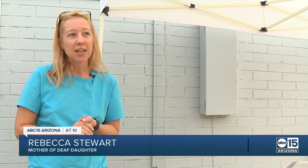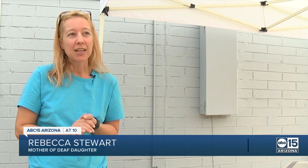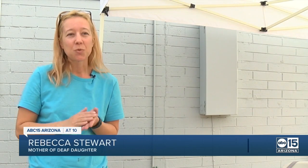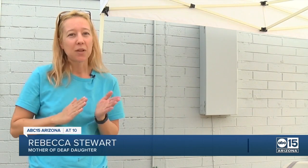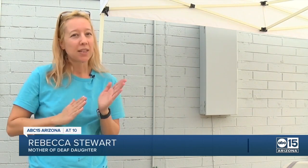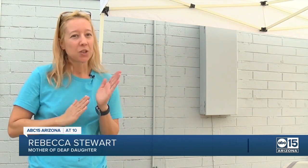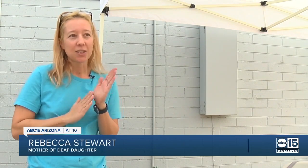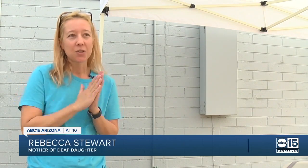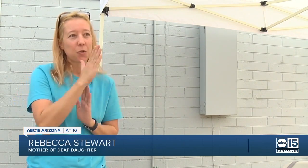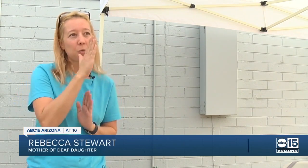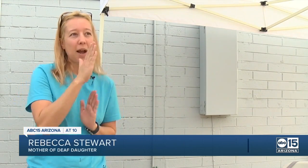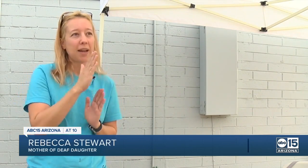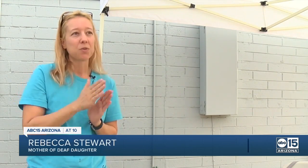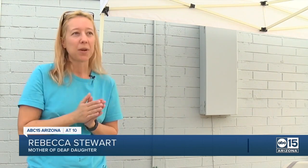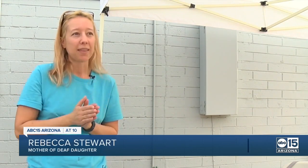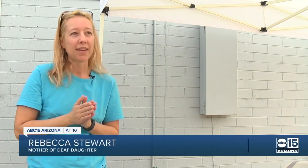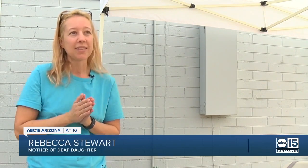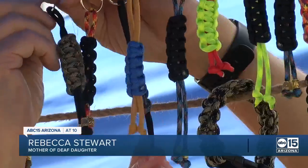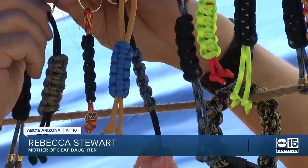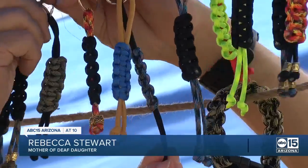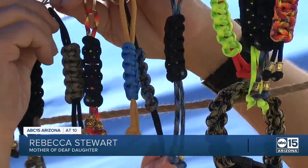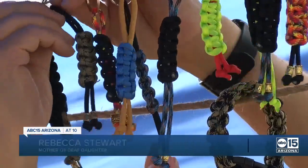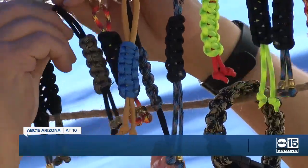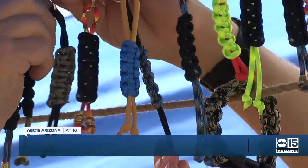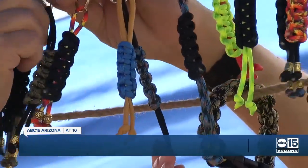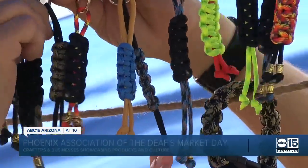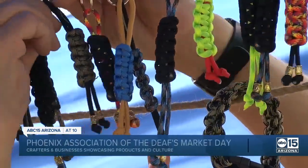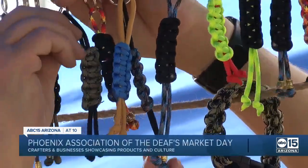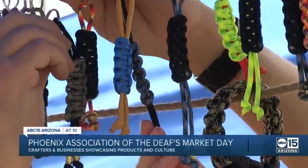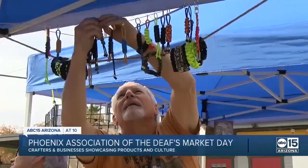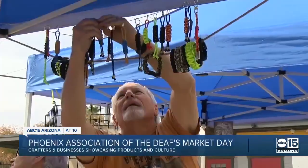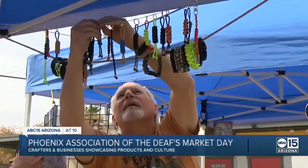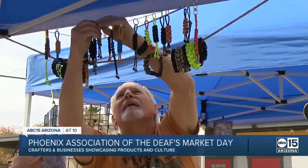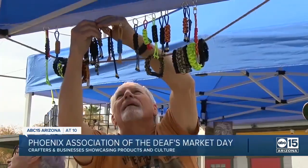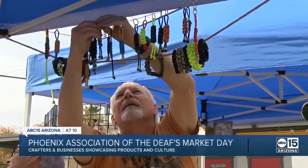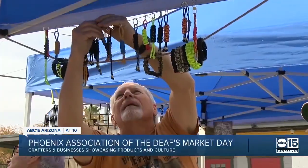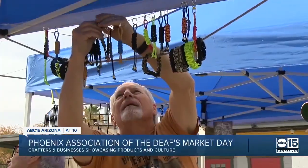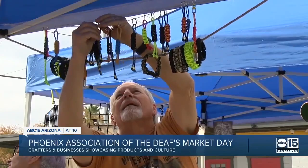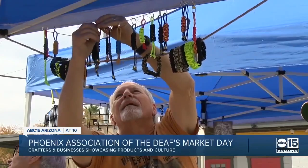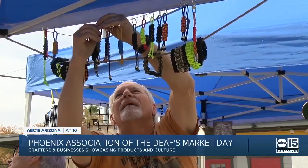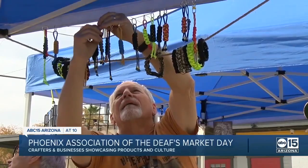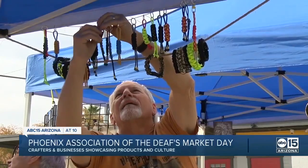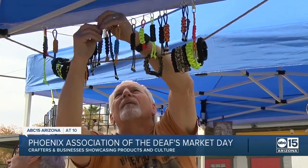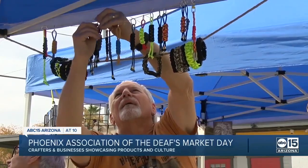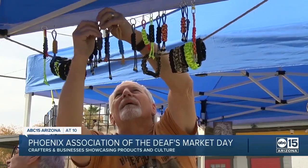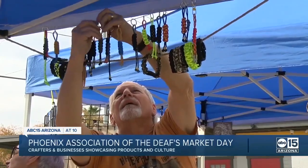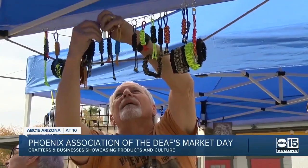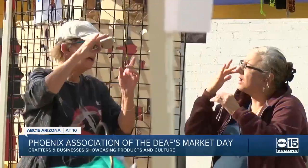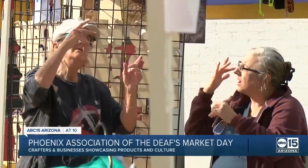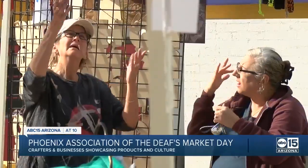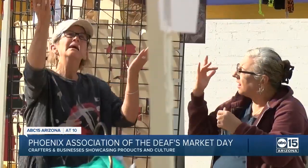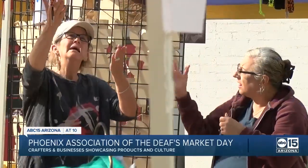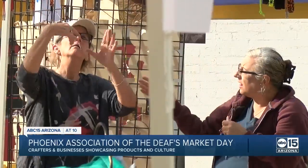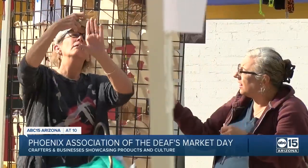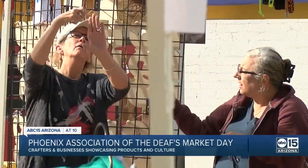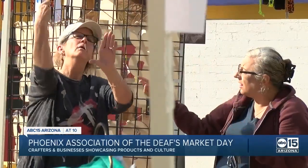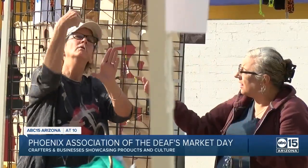she has really just thrived with it. Organizers are already working on their next Deaf Market Day. And you can check out our website,